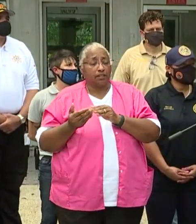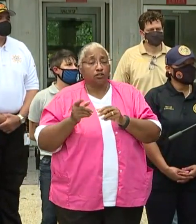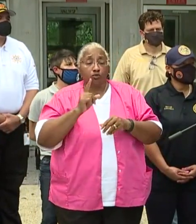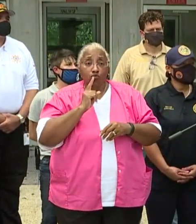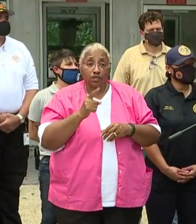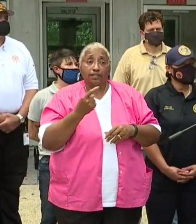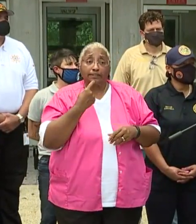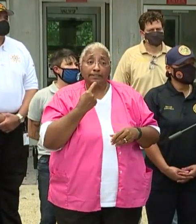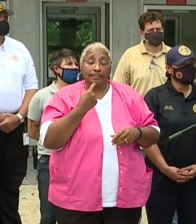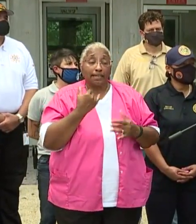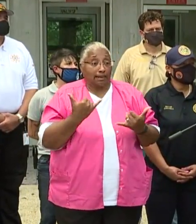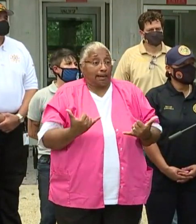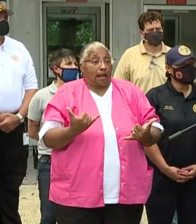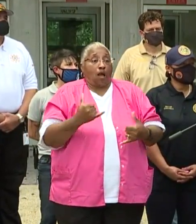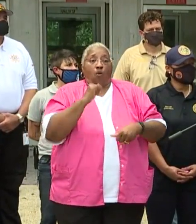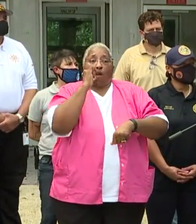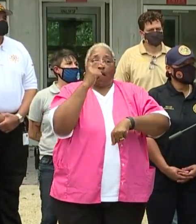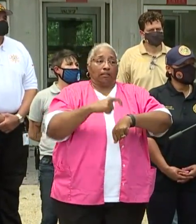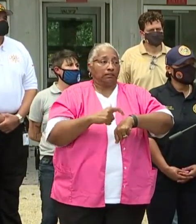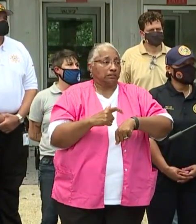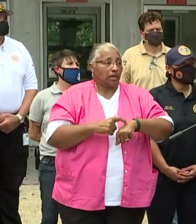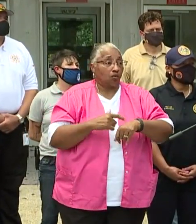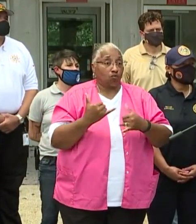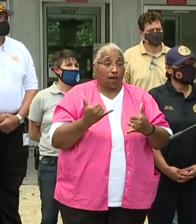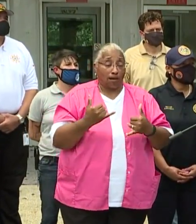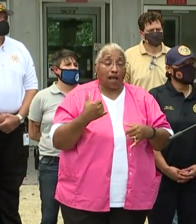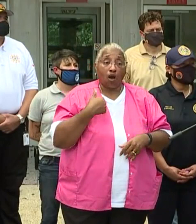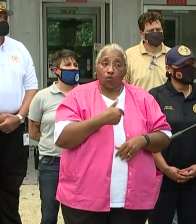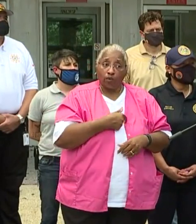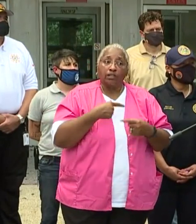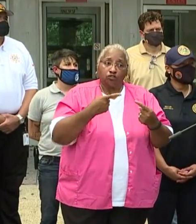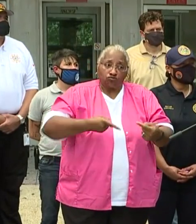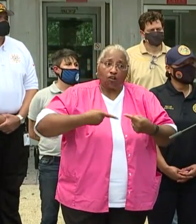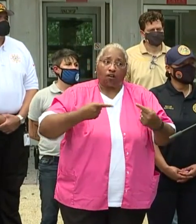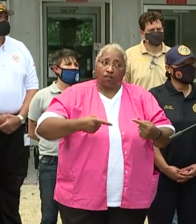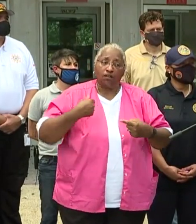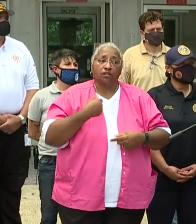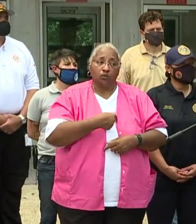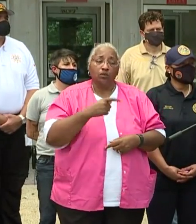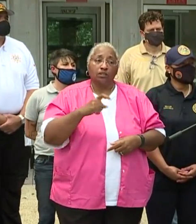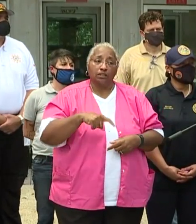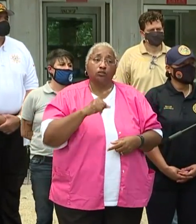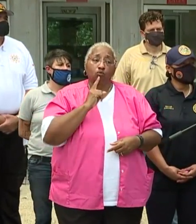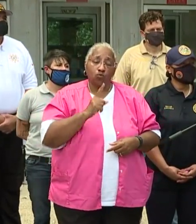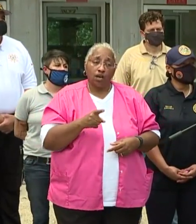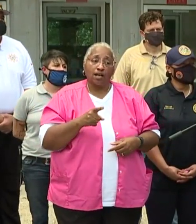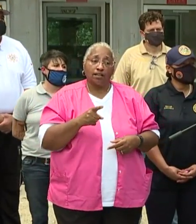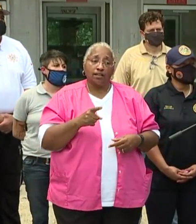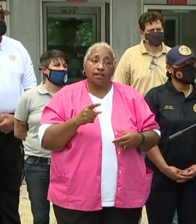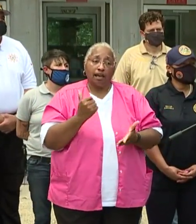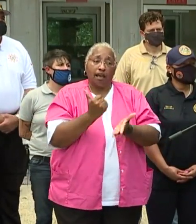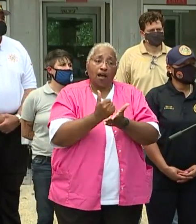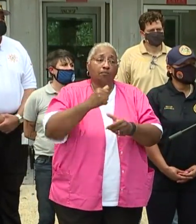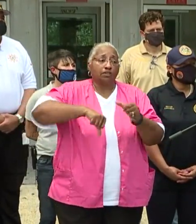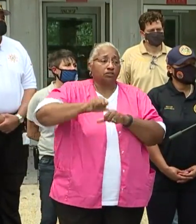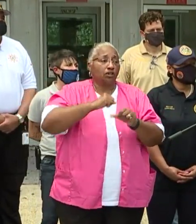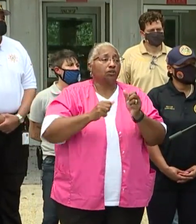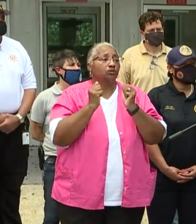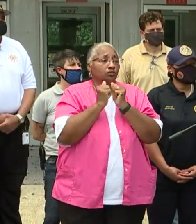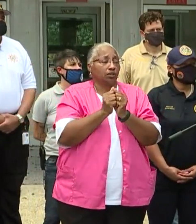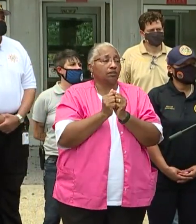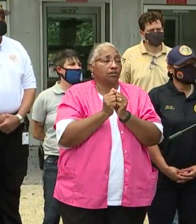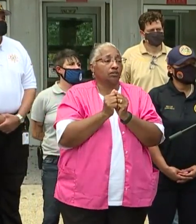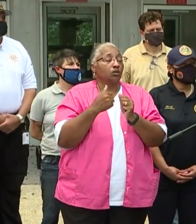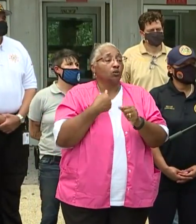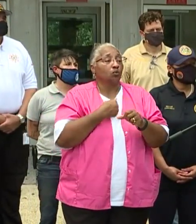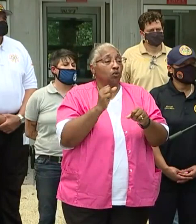forward and say, hey, this is not the time. Right now, we are going through some trying times, and we need to really pull ourselves through this together. So again,